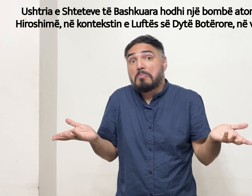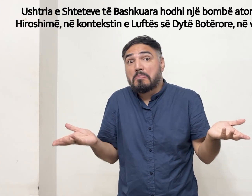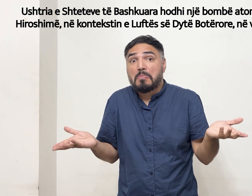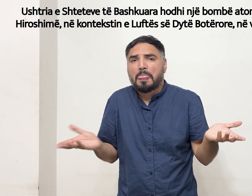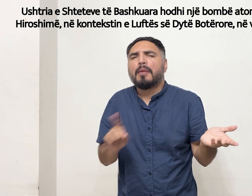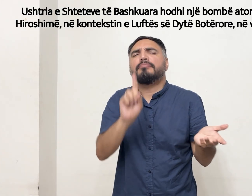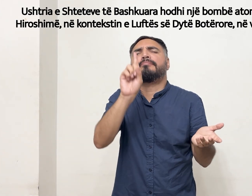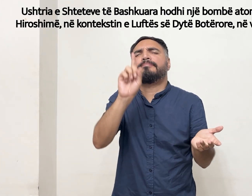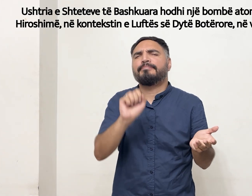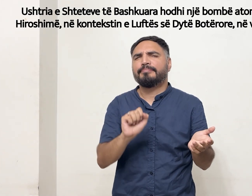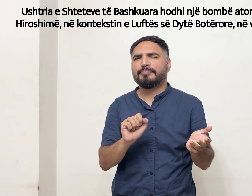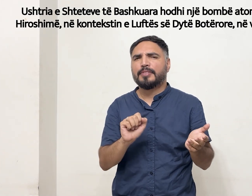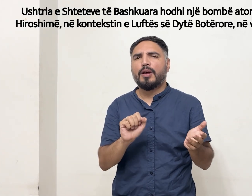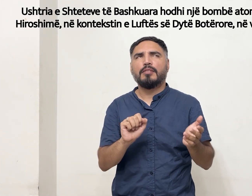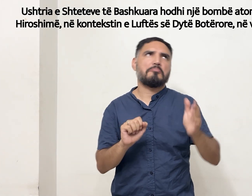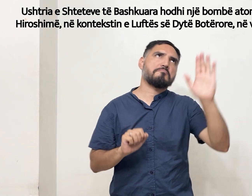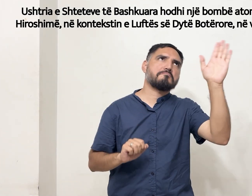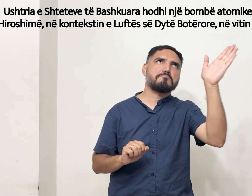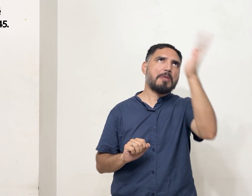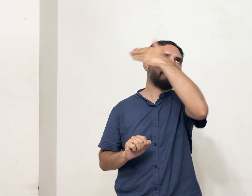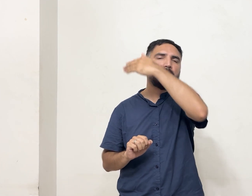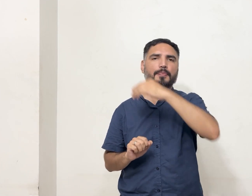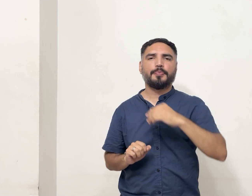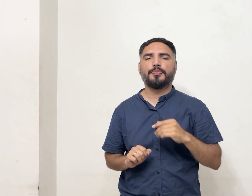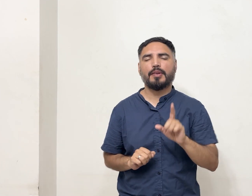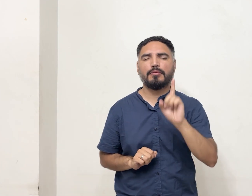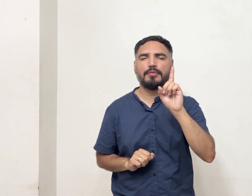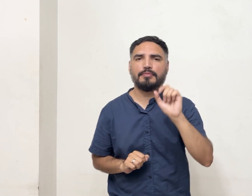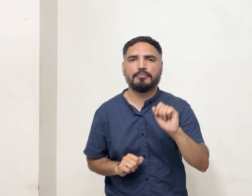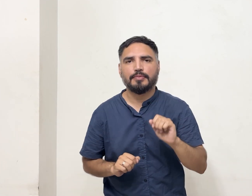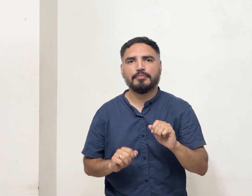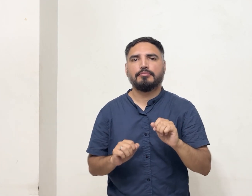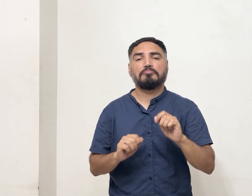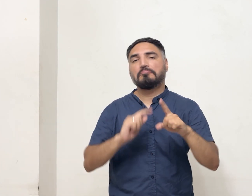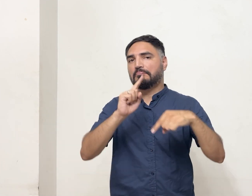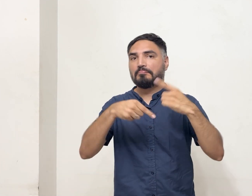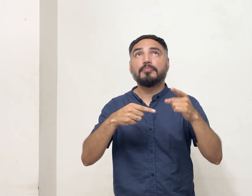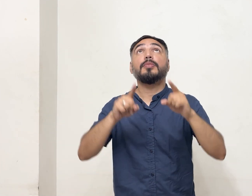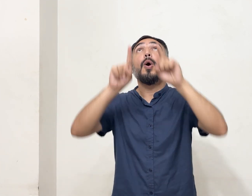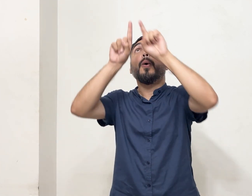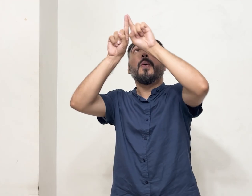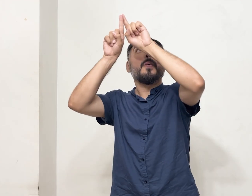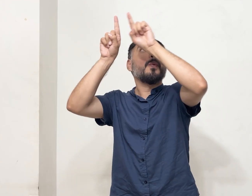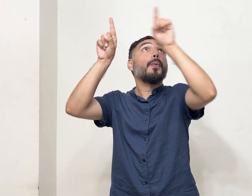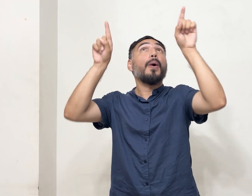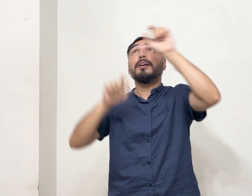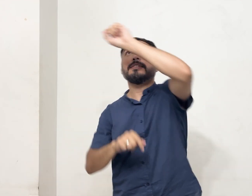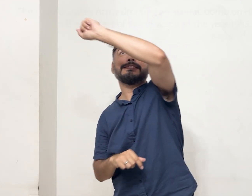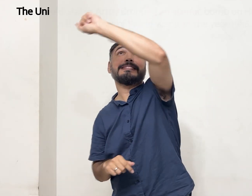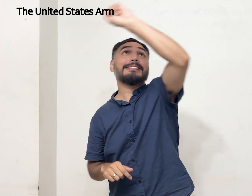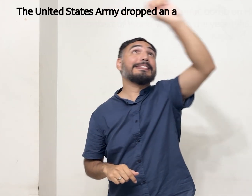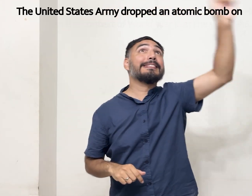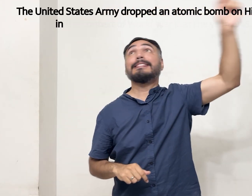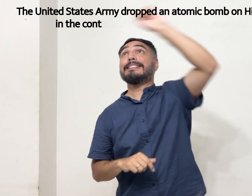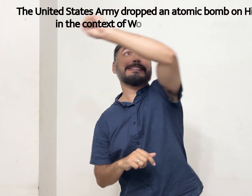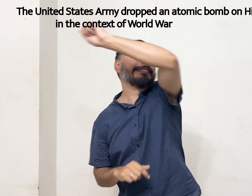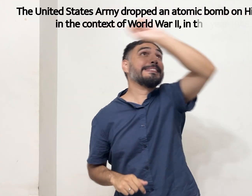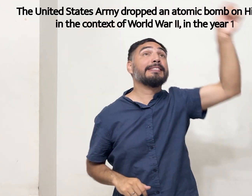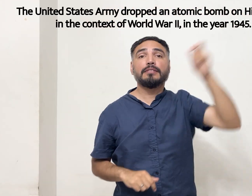yes. But let's change things a bit. Let's try doing it another way. Let's write it down in English